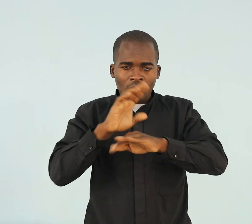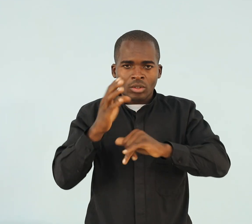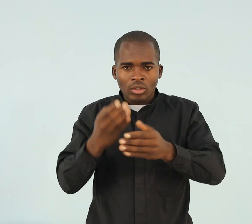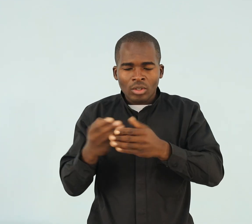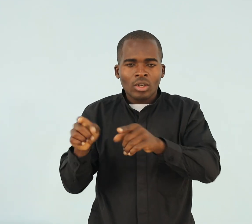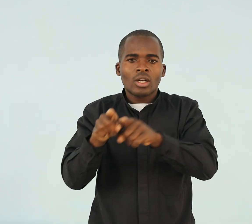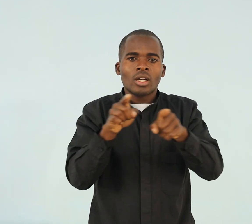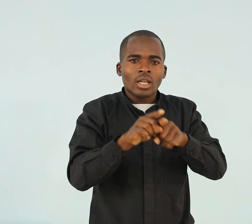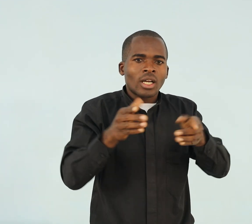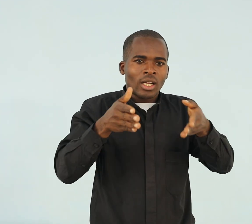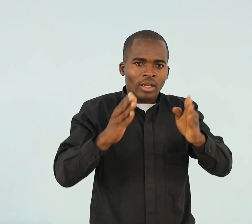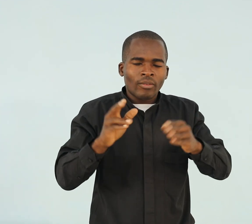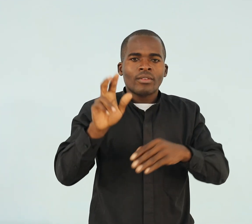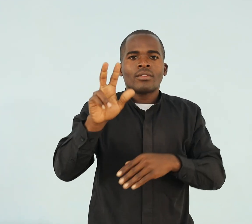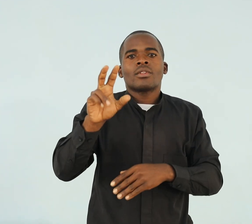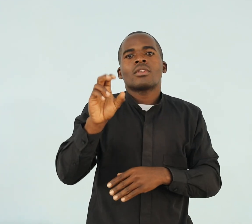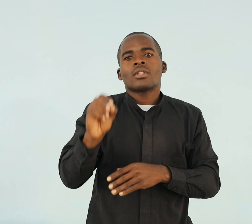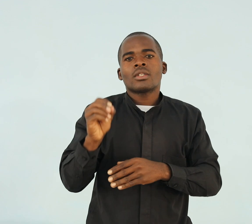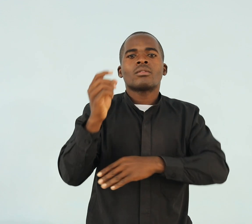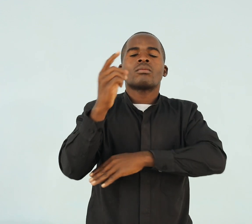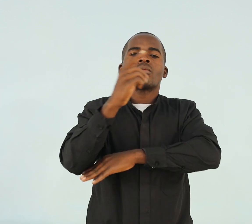within 30 days.